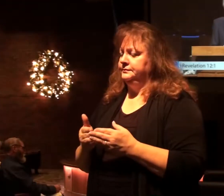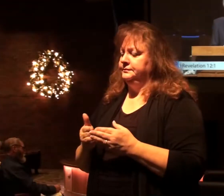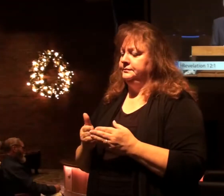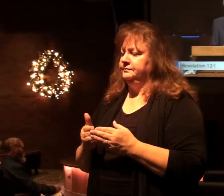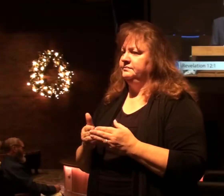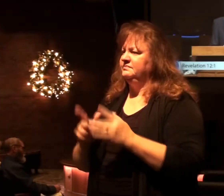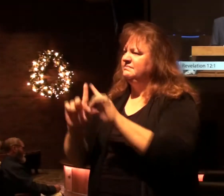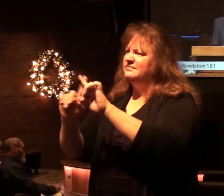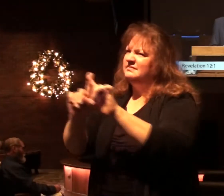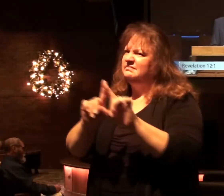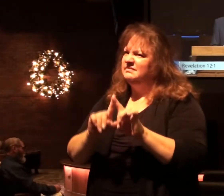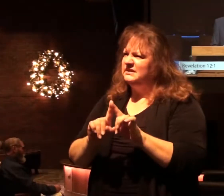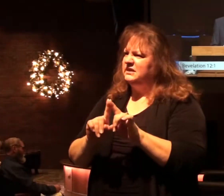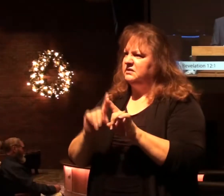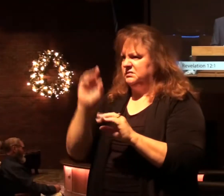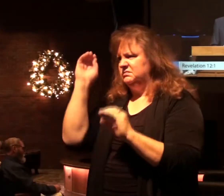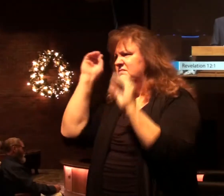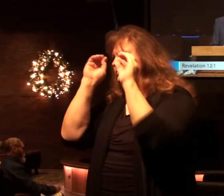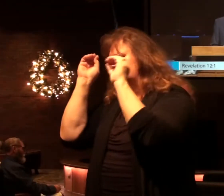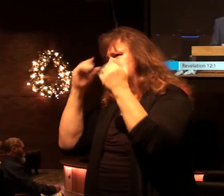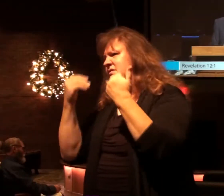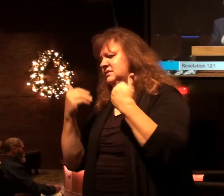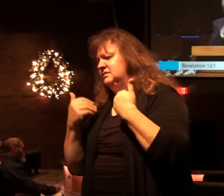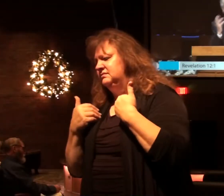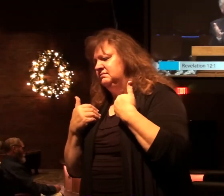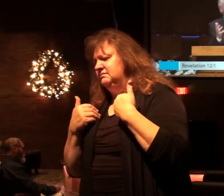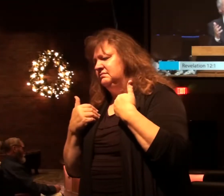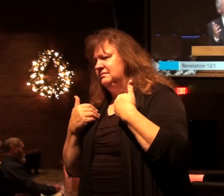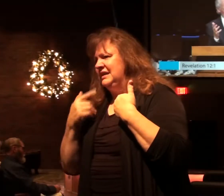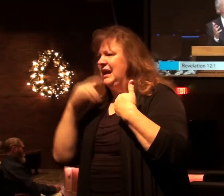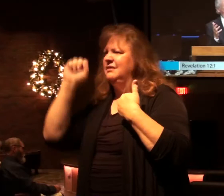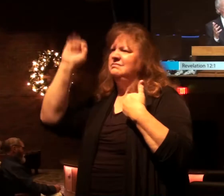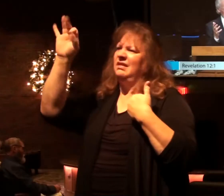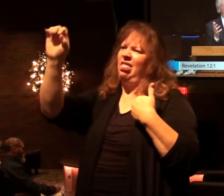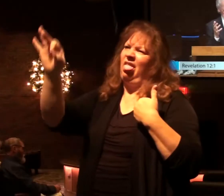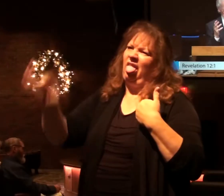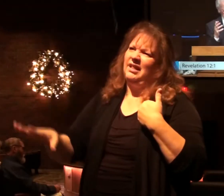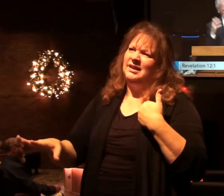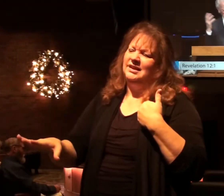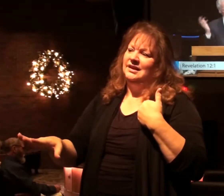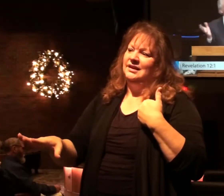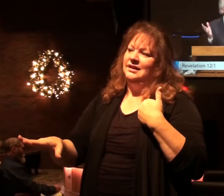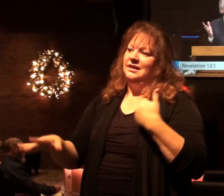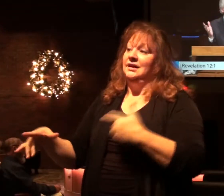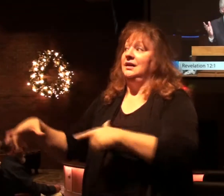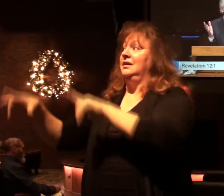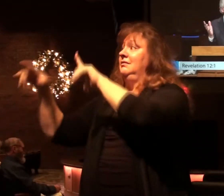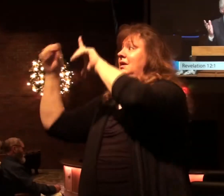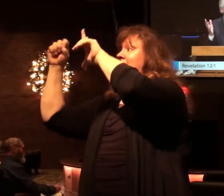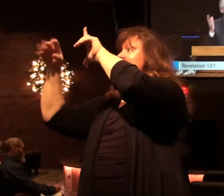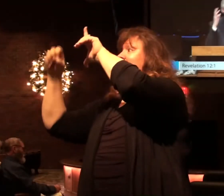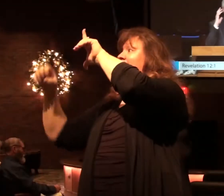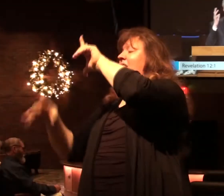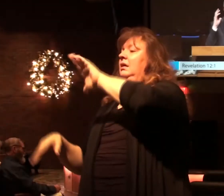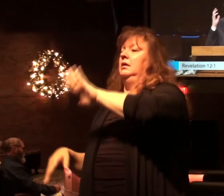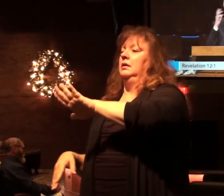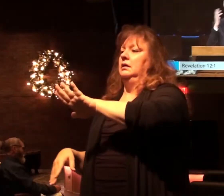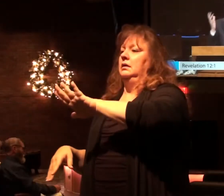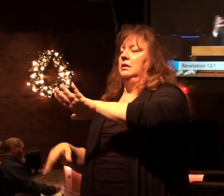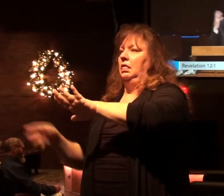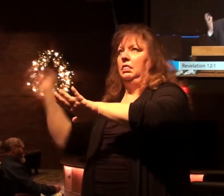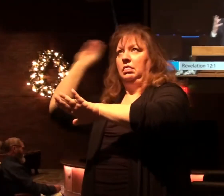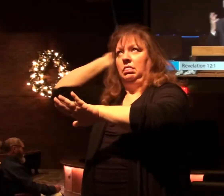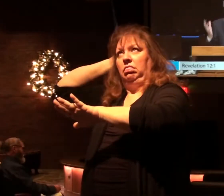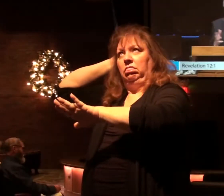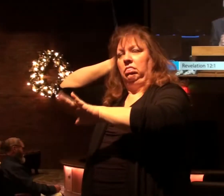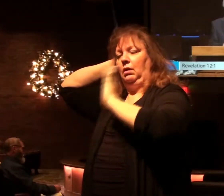There's a variety of views. And I was going to share some of them with you, but I thought if I put those out there, that'll get in your